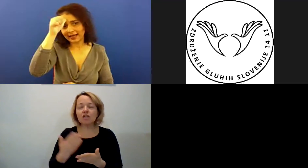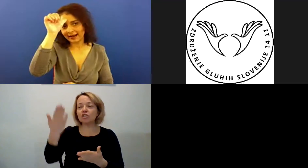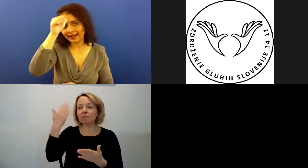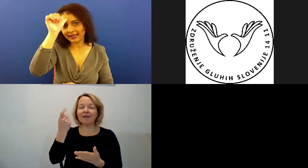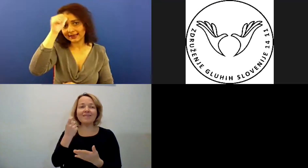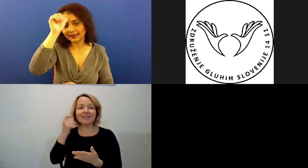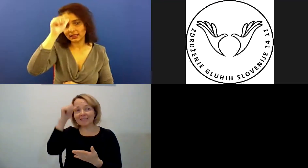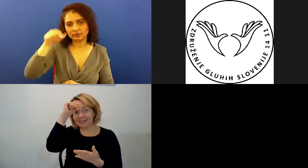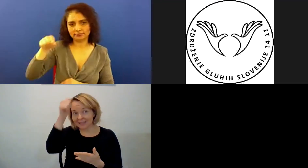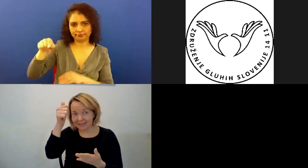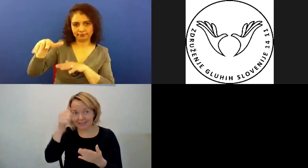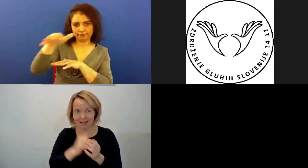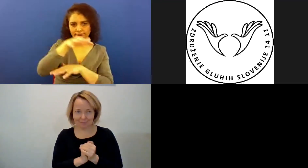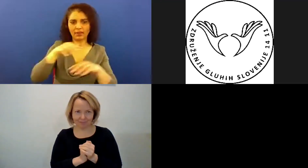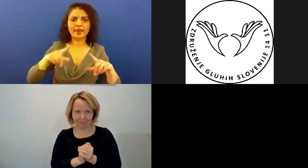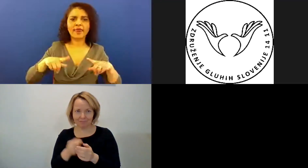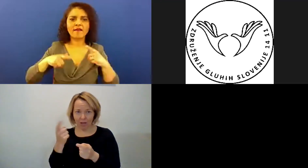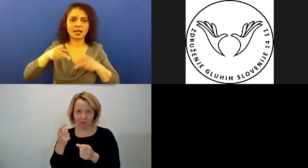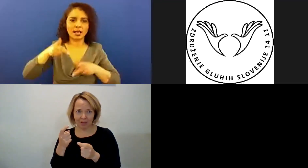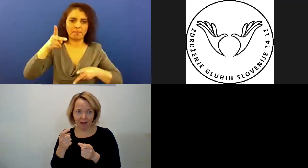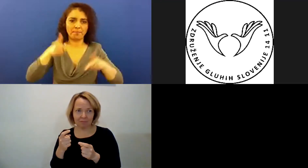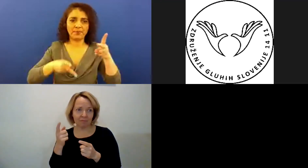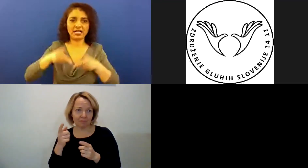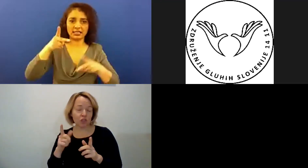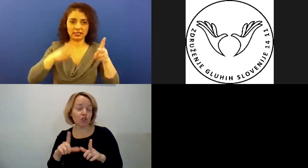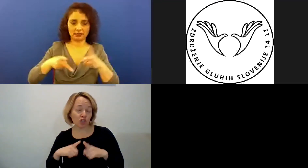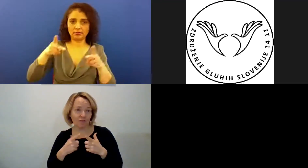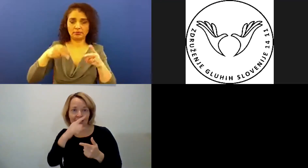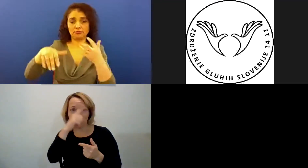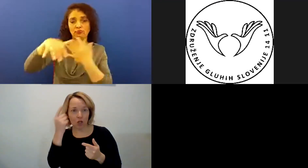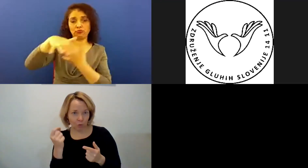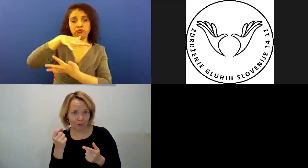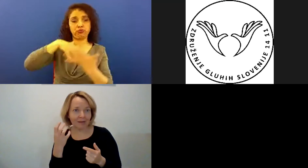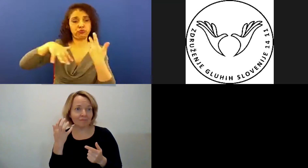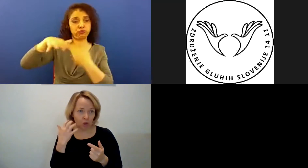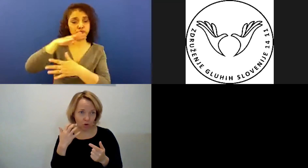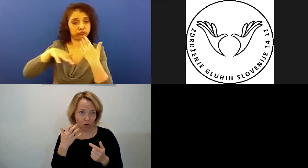And our history of both tribes started way back when in India,